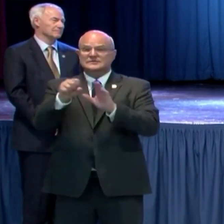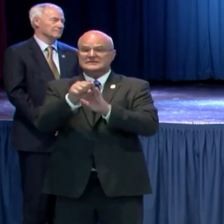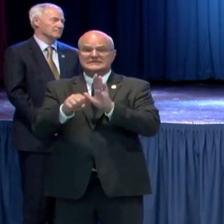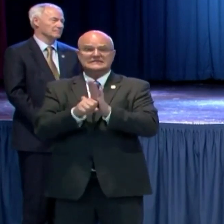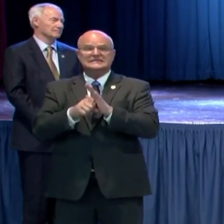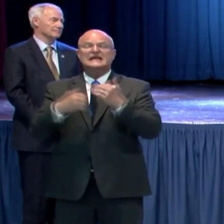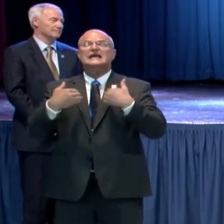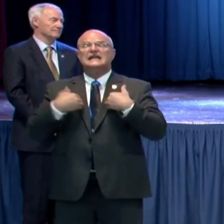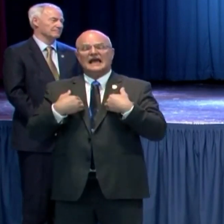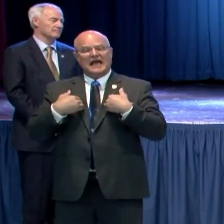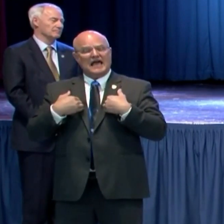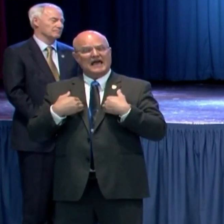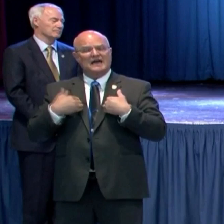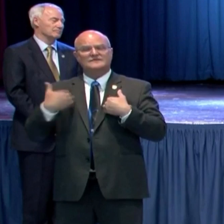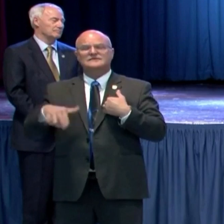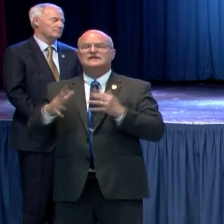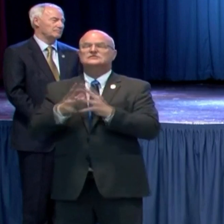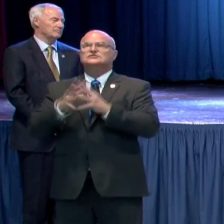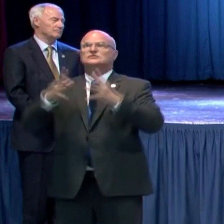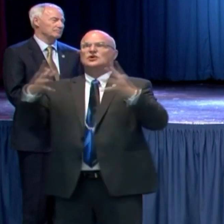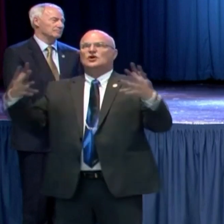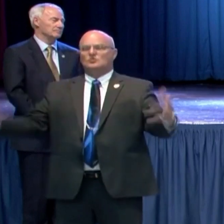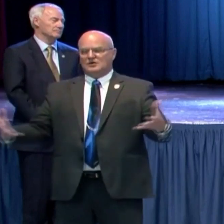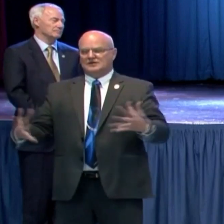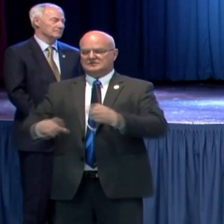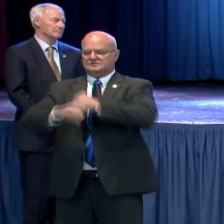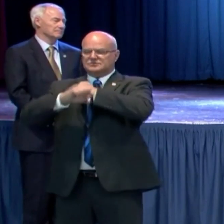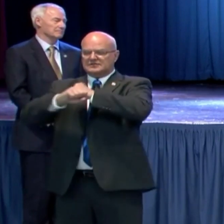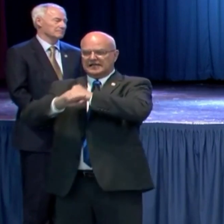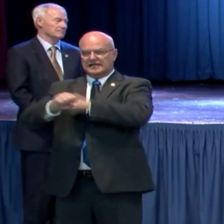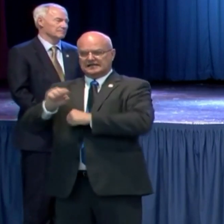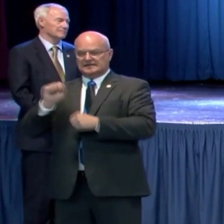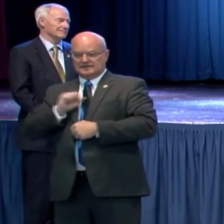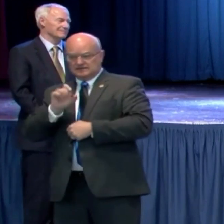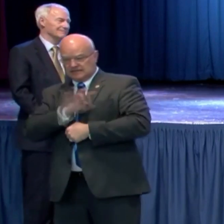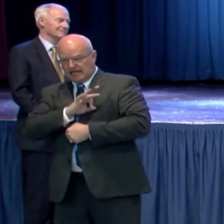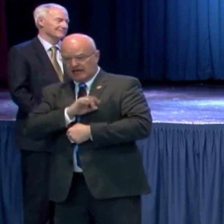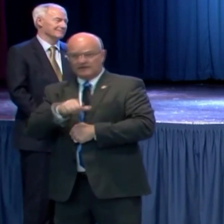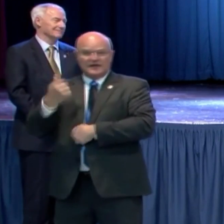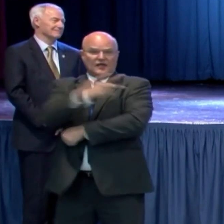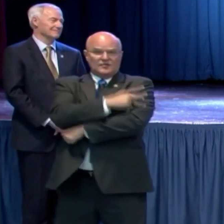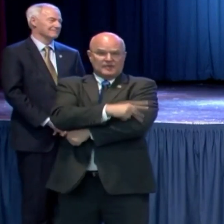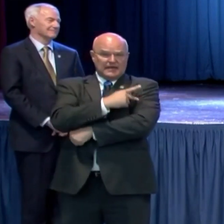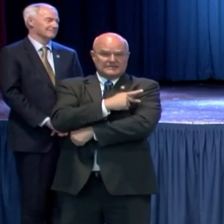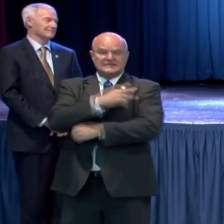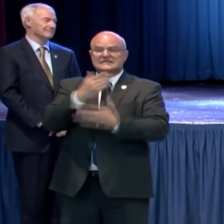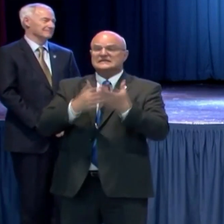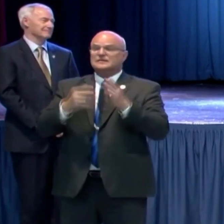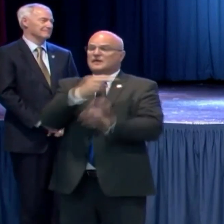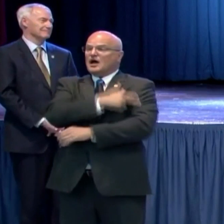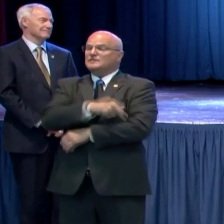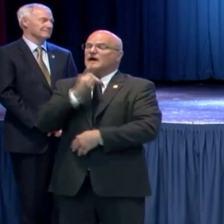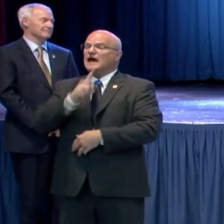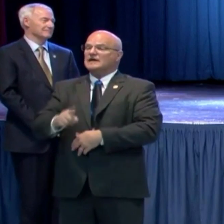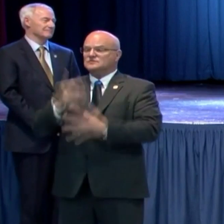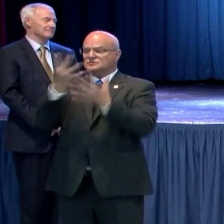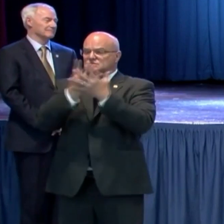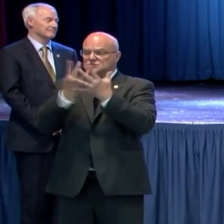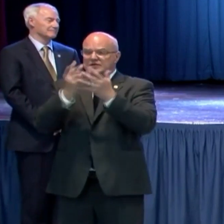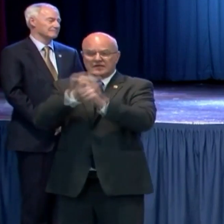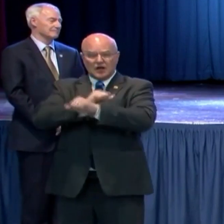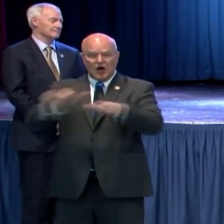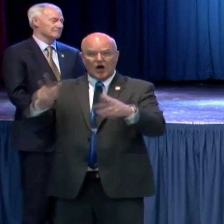state have taken great measures to protect their staff and other patients. Some of those hospitals are actually screening